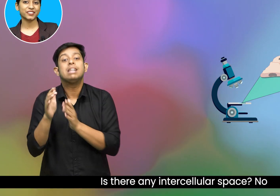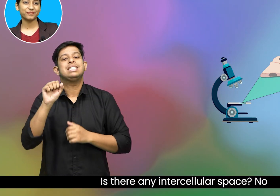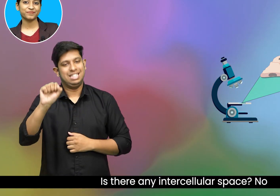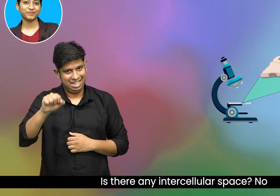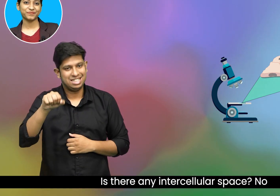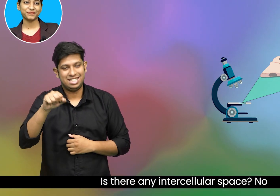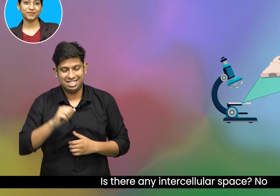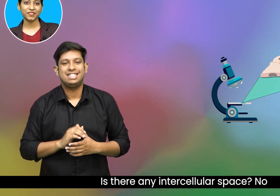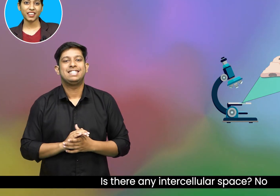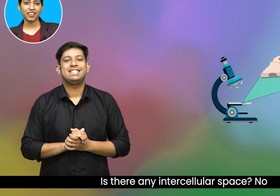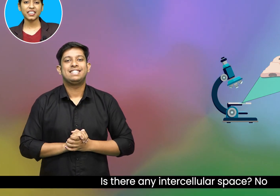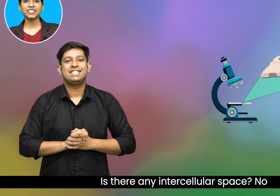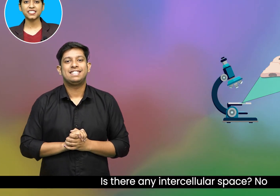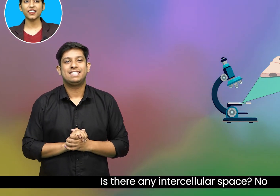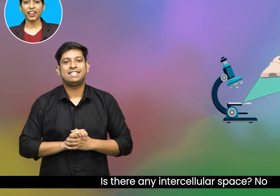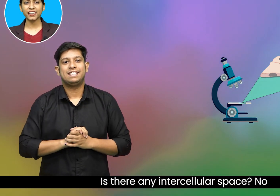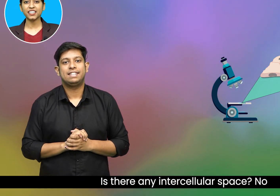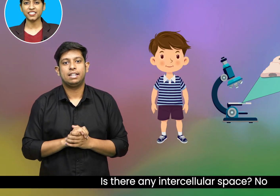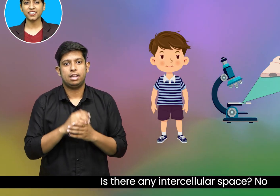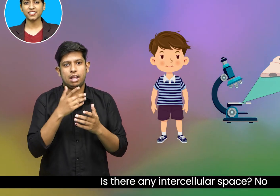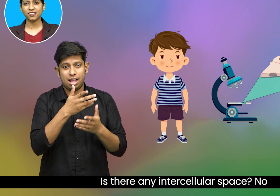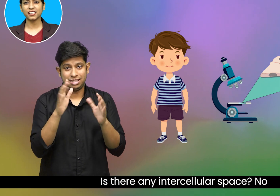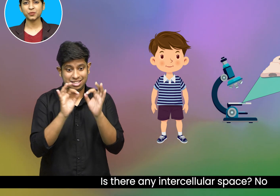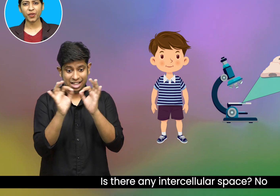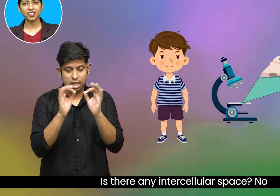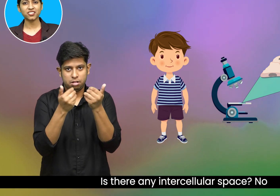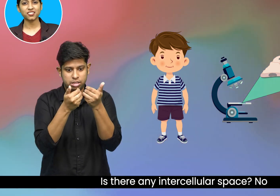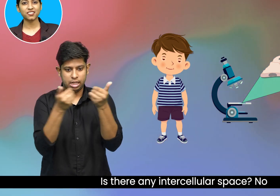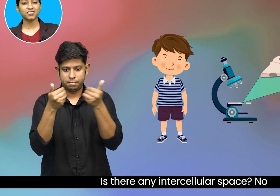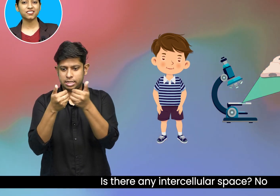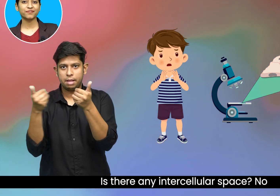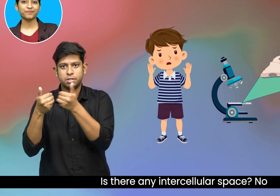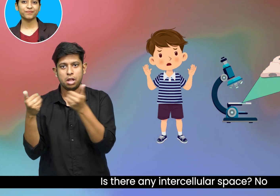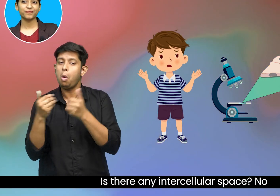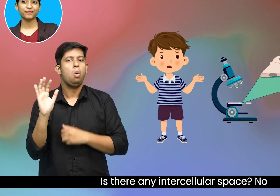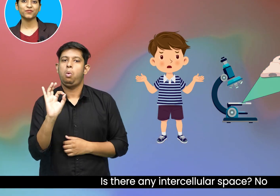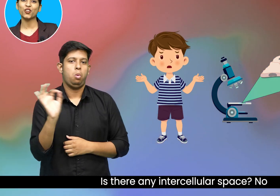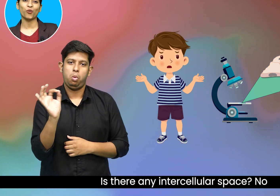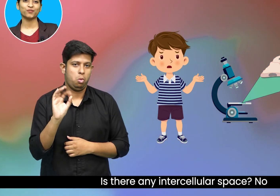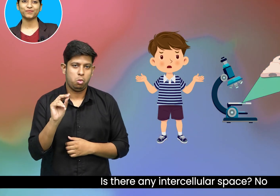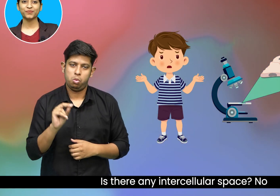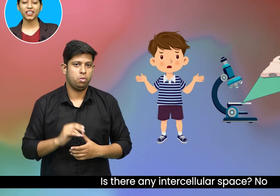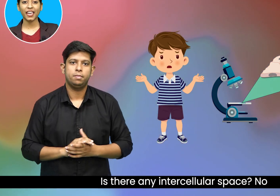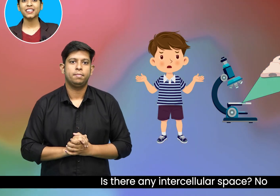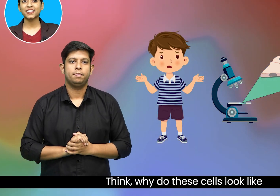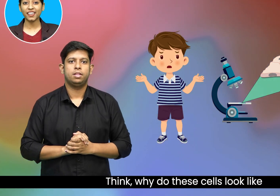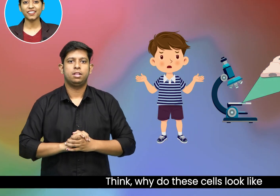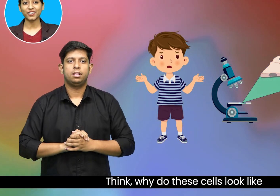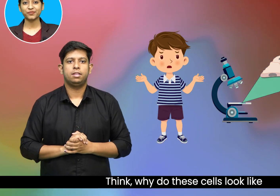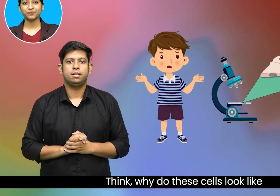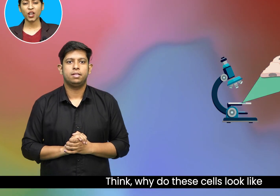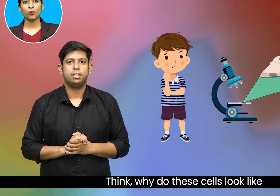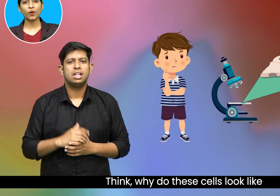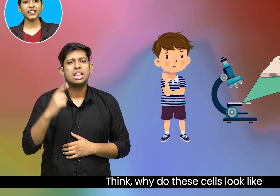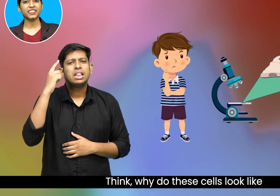Yes. Is there any intercellular space? No.